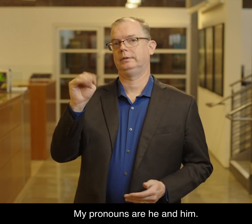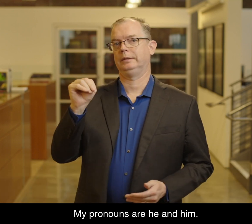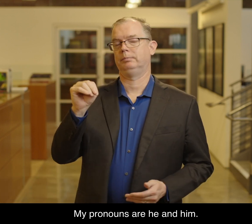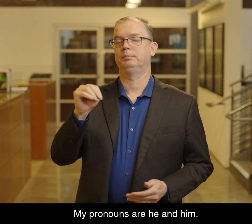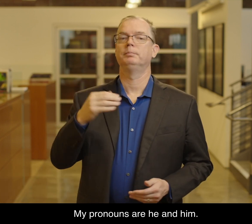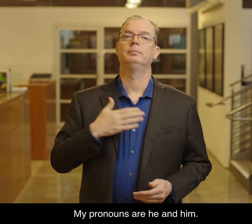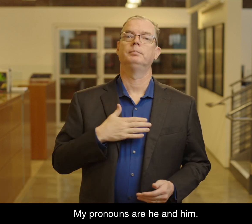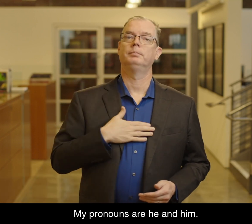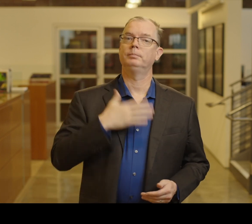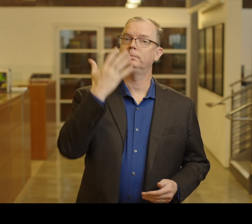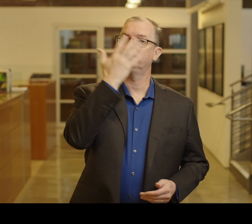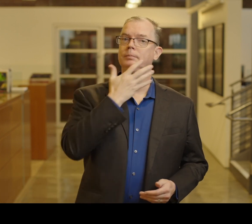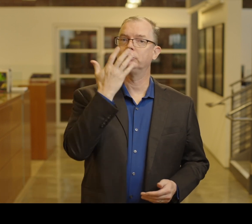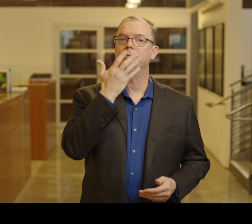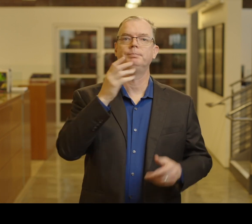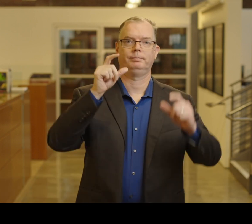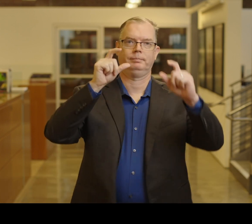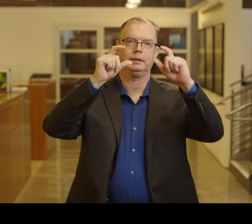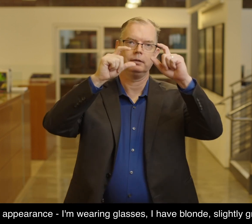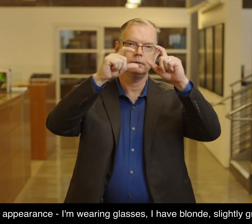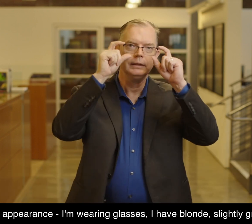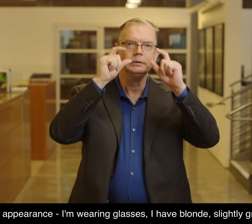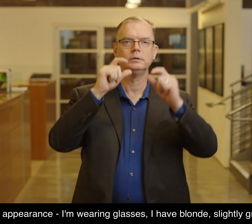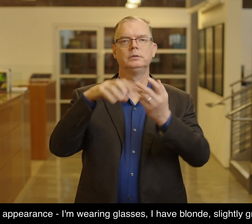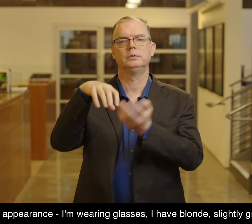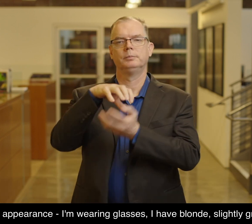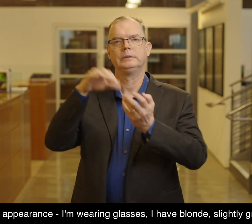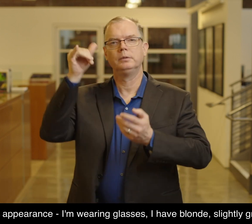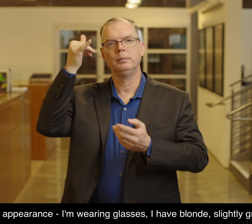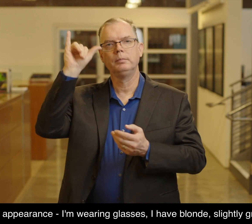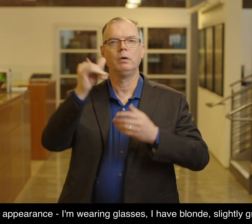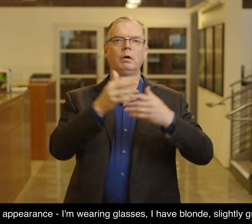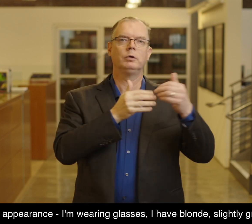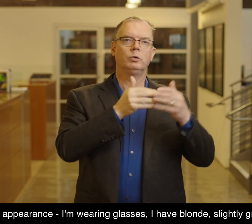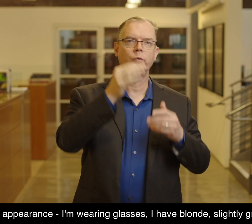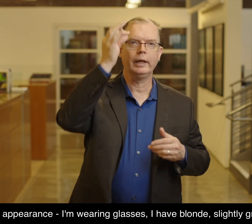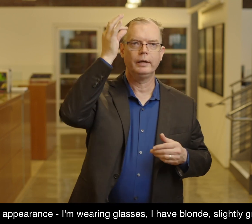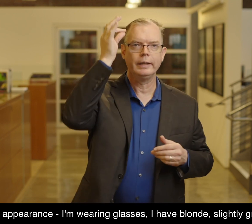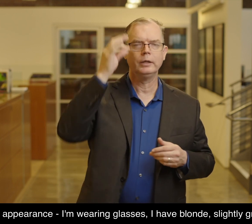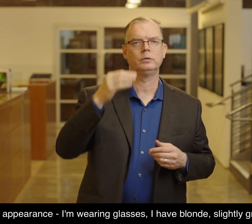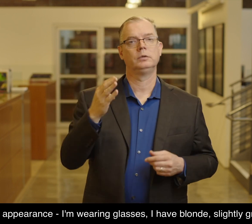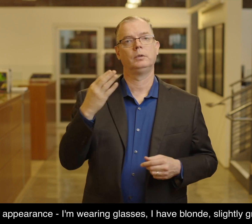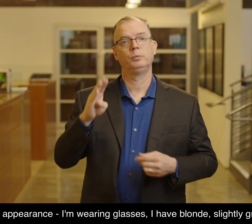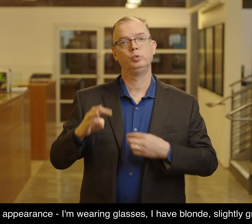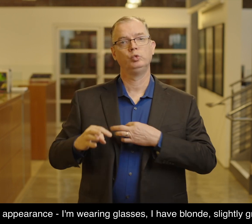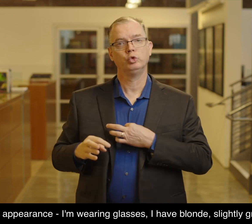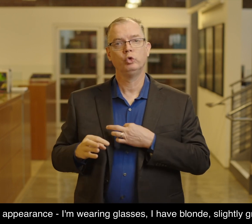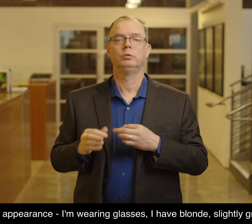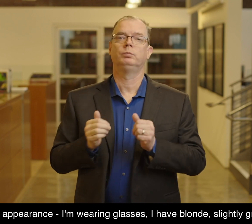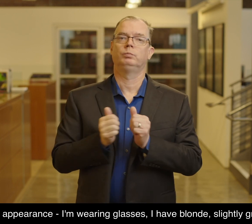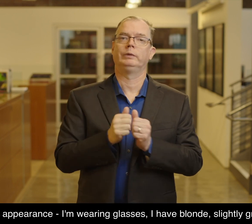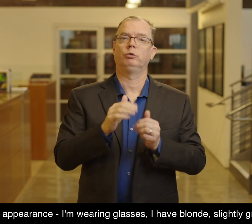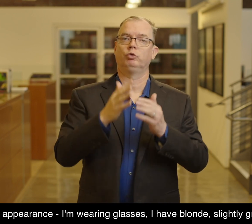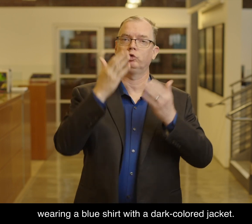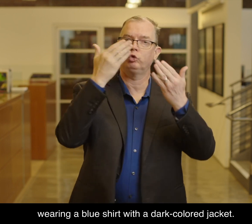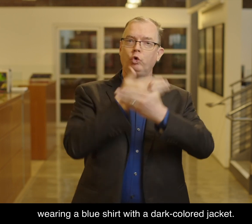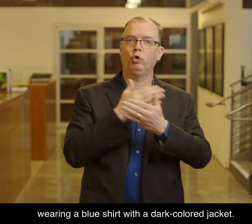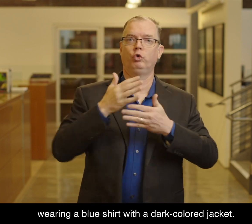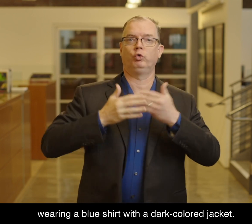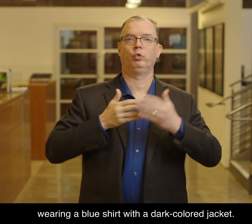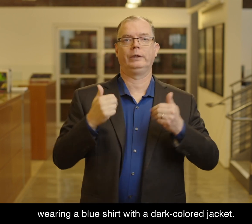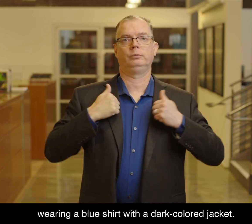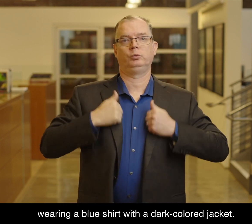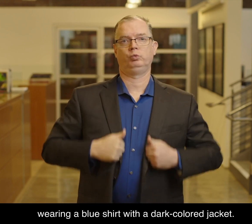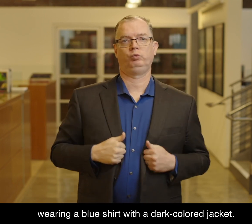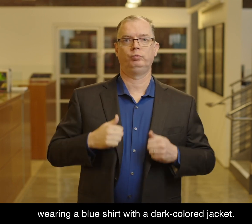are he and him. My appearance, I'm wearing glasses. I have blonde, slightly gray hair. I'm wearing